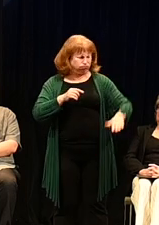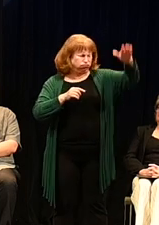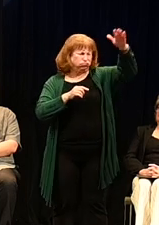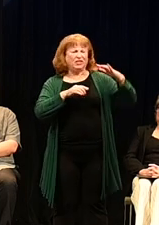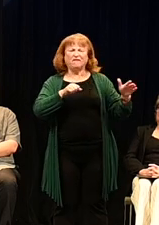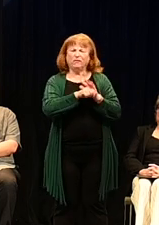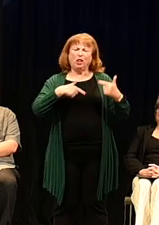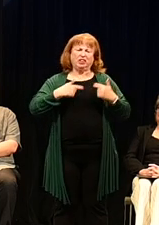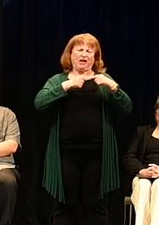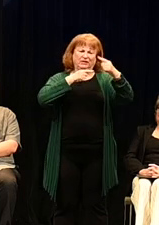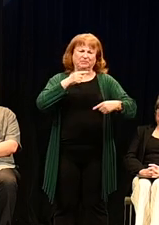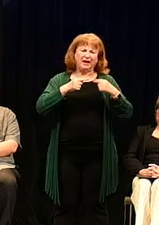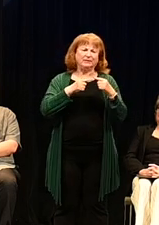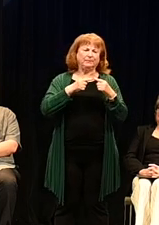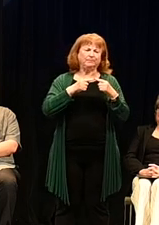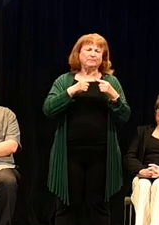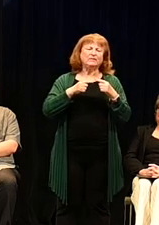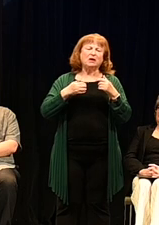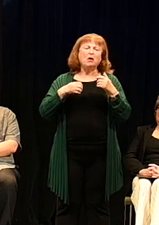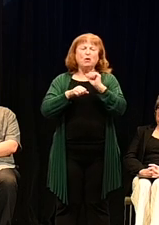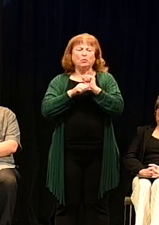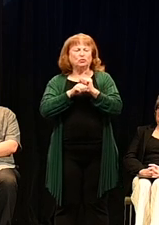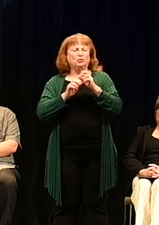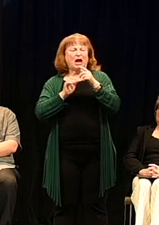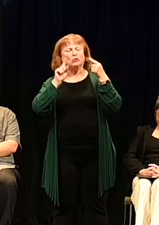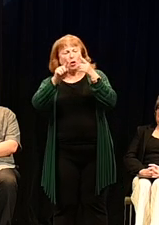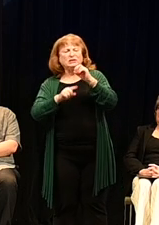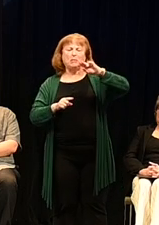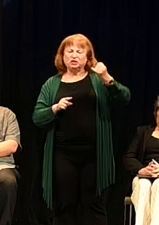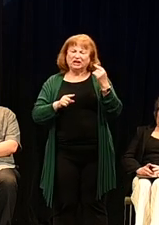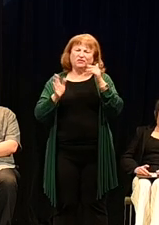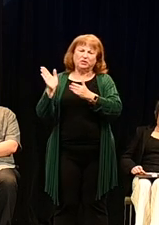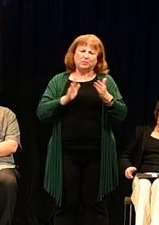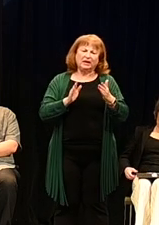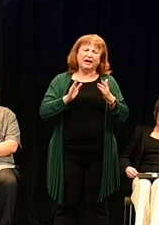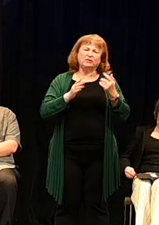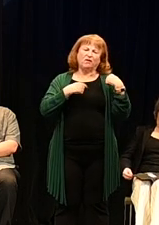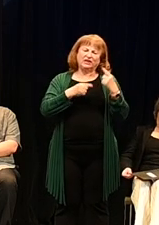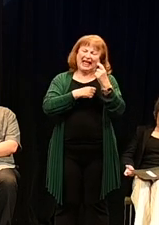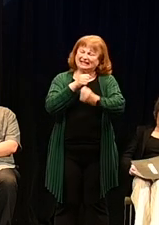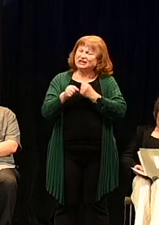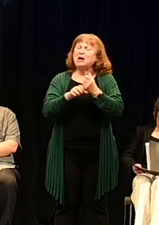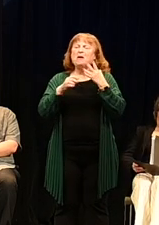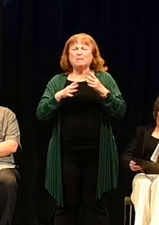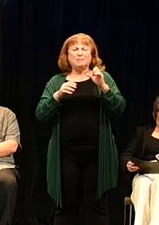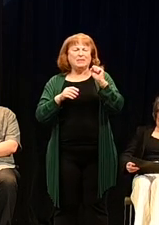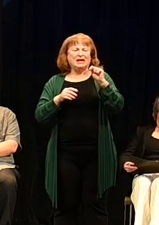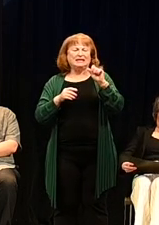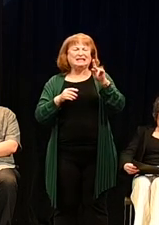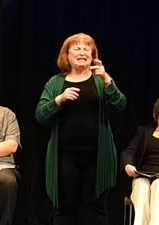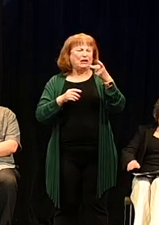lifespan. And so we've worked on our goals and objectives for the plan over the last year. Many stakeholder